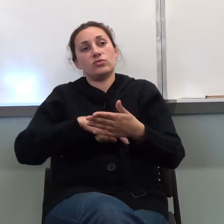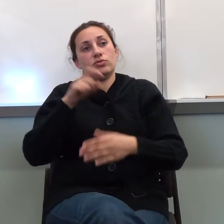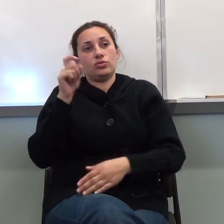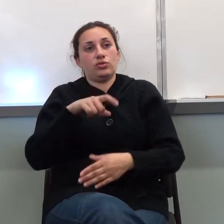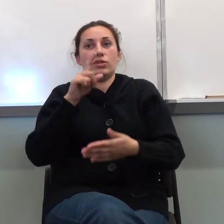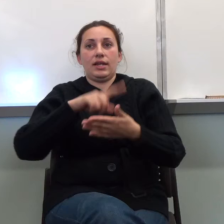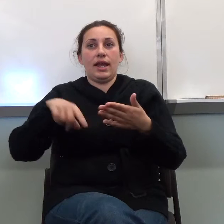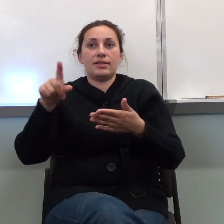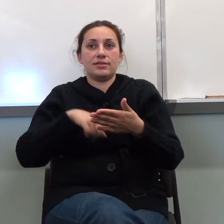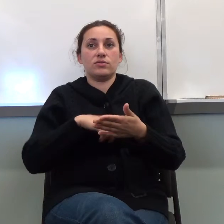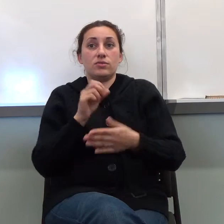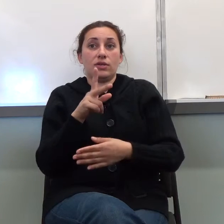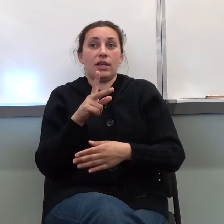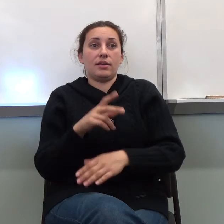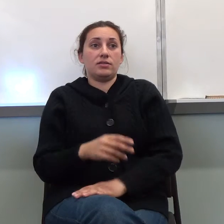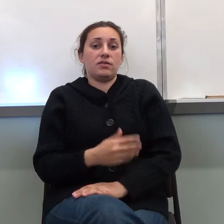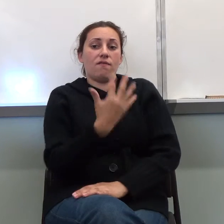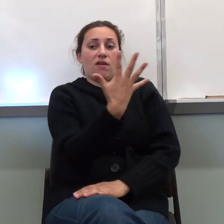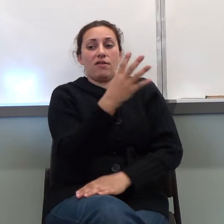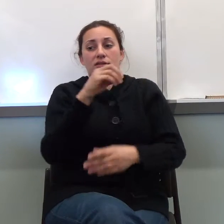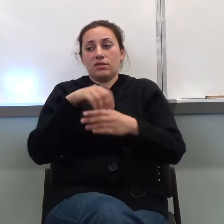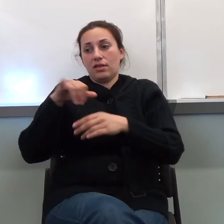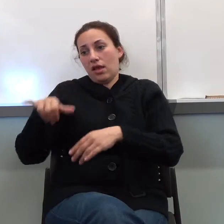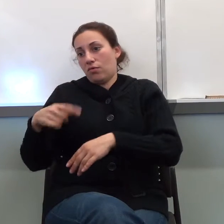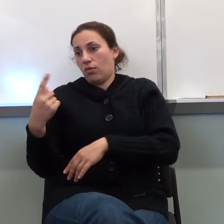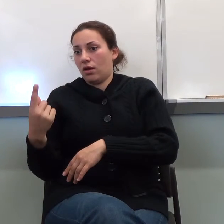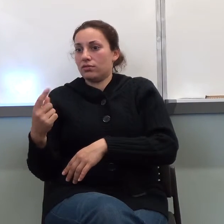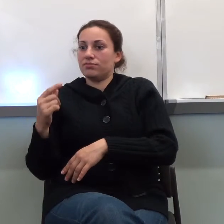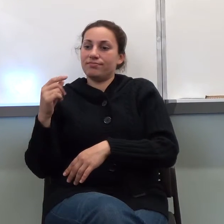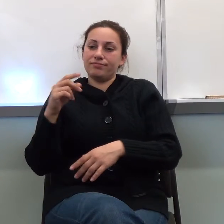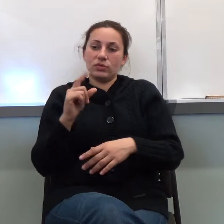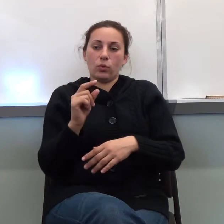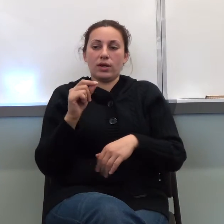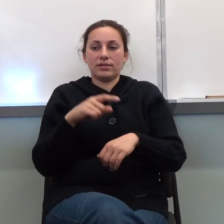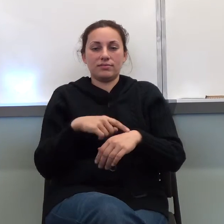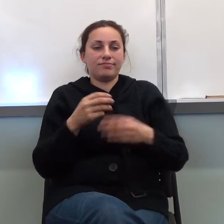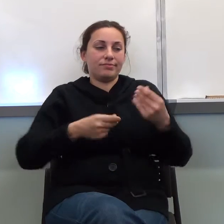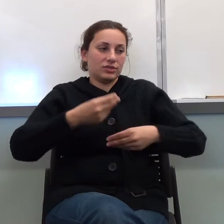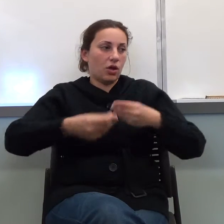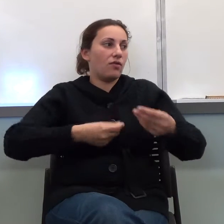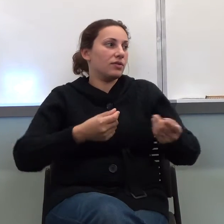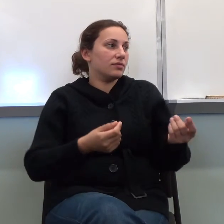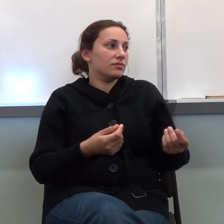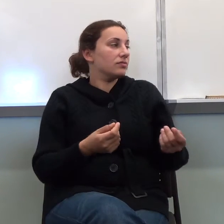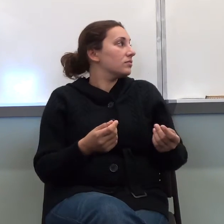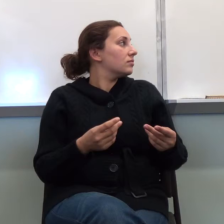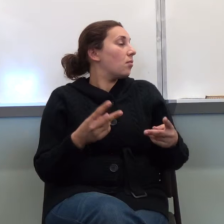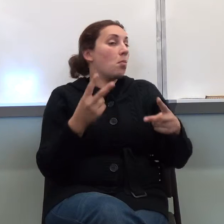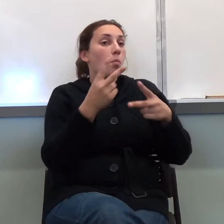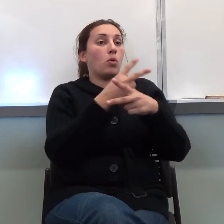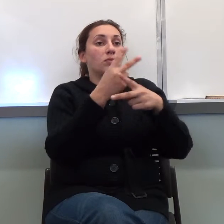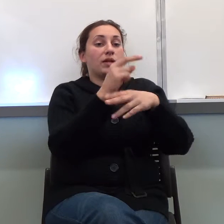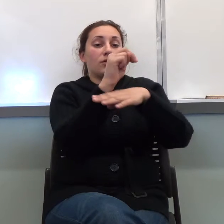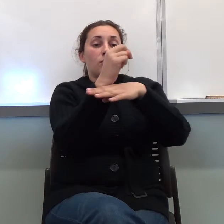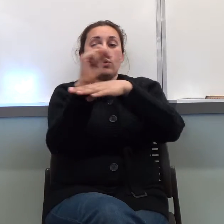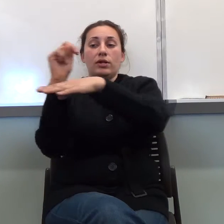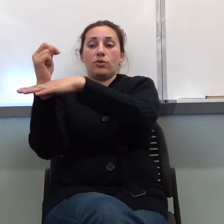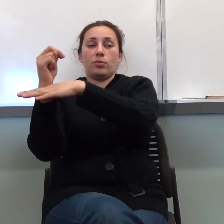So 5 of that is 1, 6 of that is 20 times. Now you multiply tops, multiply bottoms, you get a 60